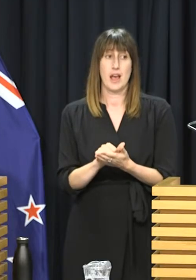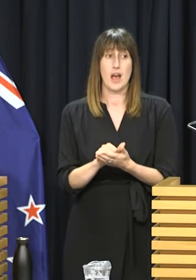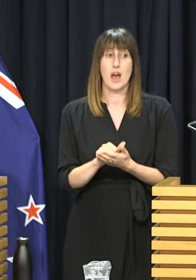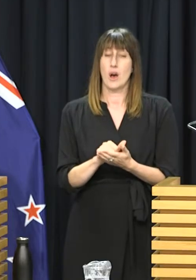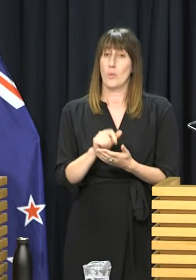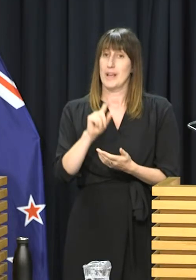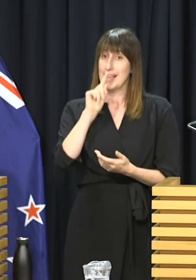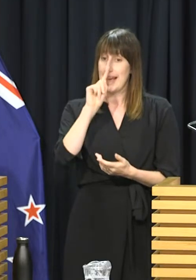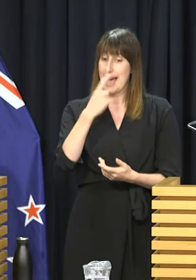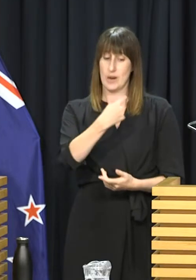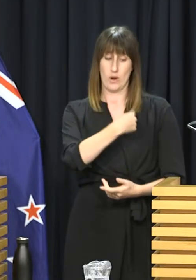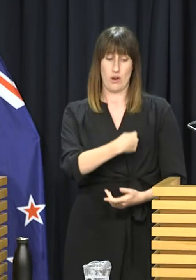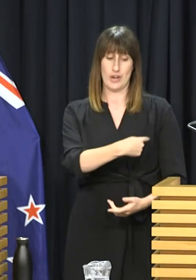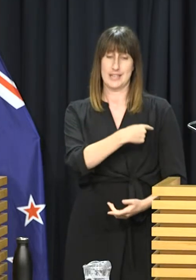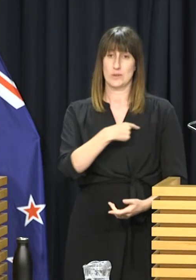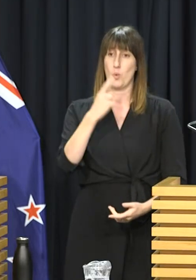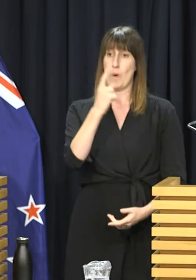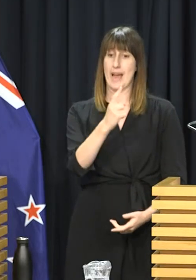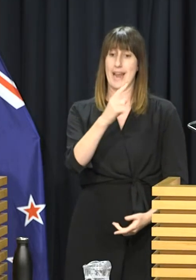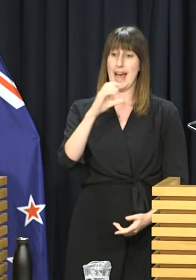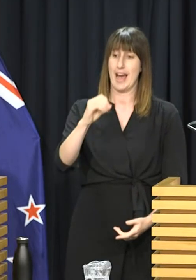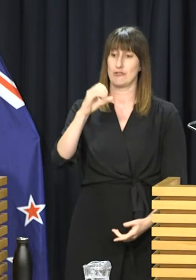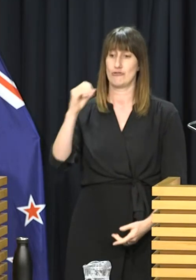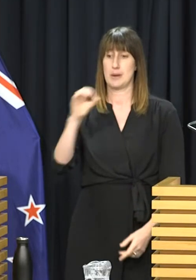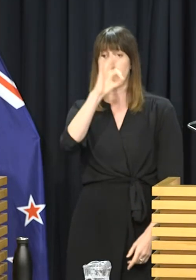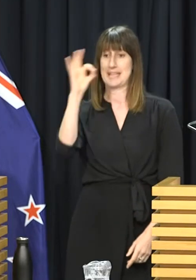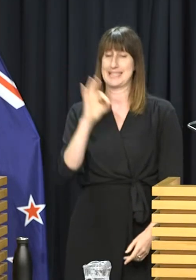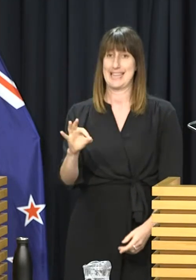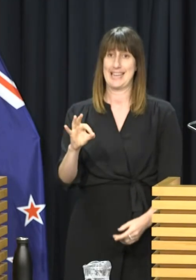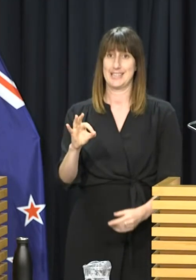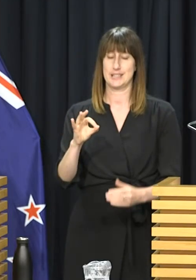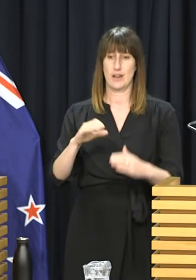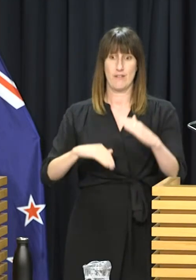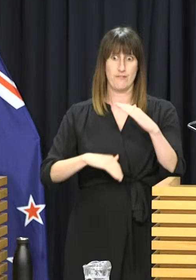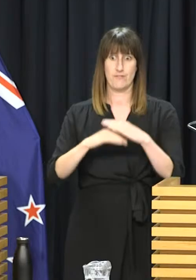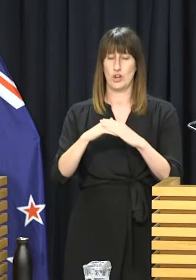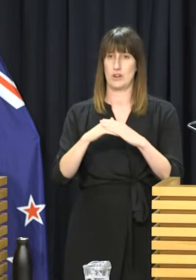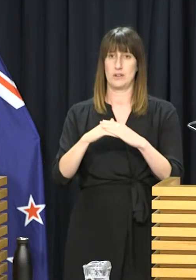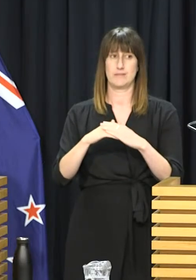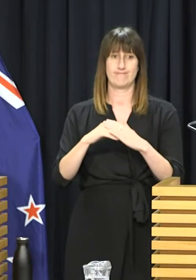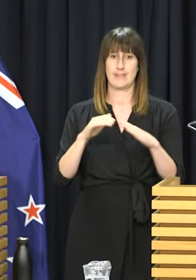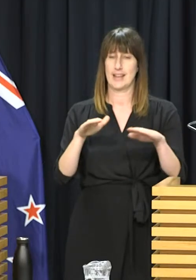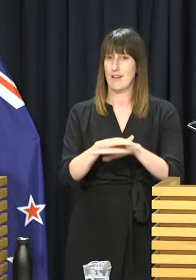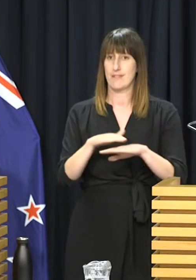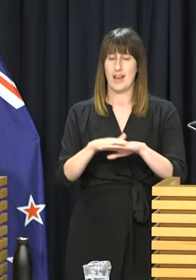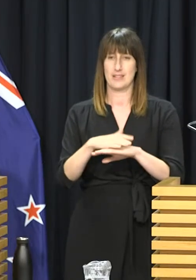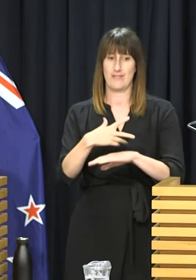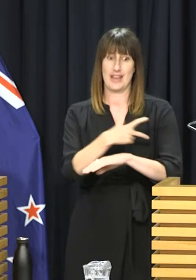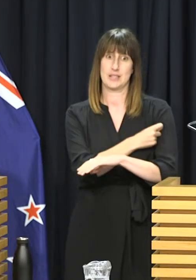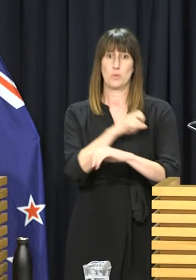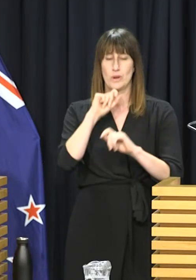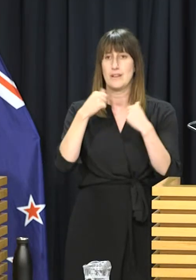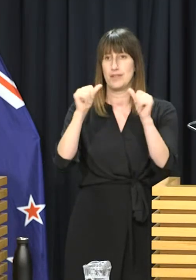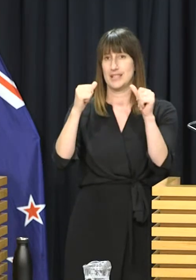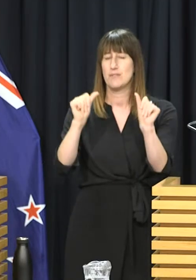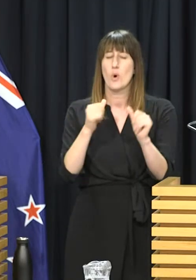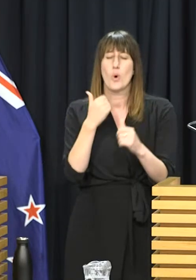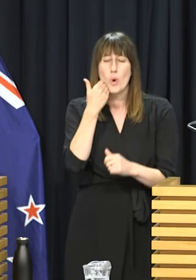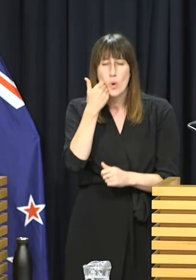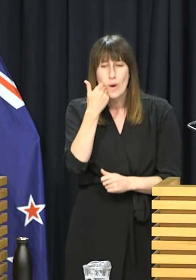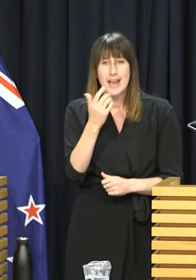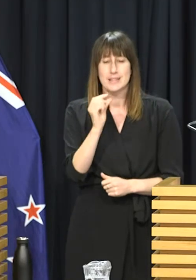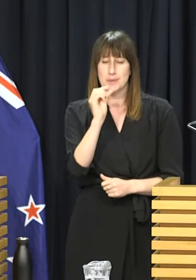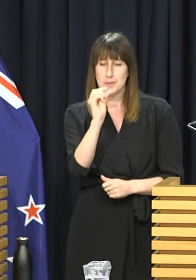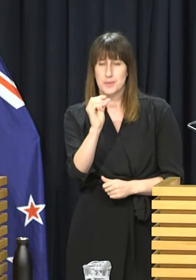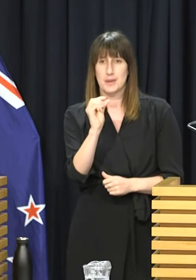so with even the most effective vaccines, there is still a residual degree of risk. I think Dr.